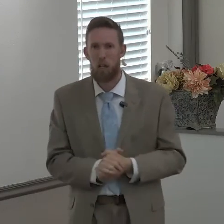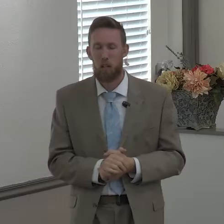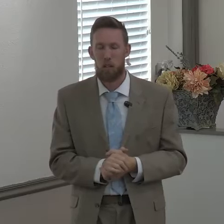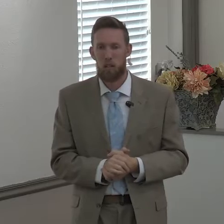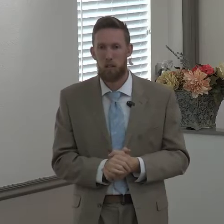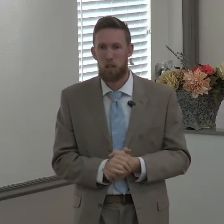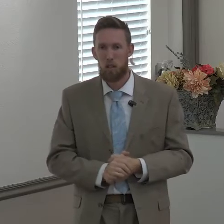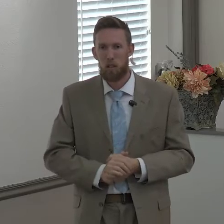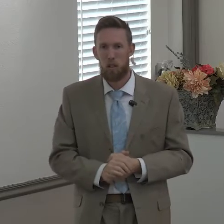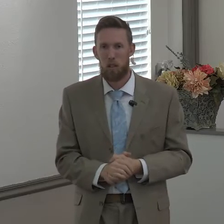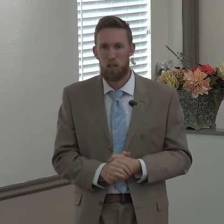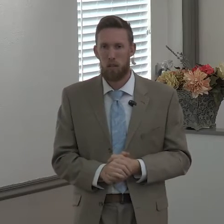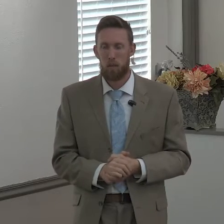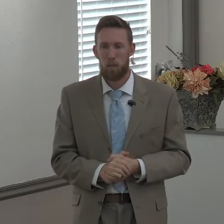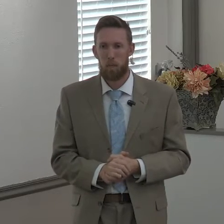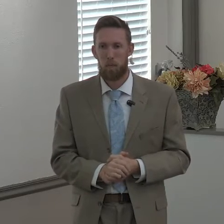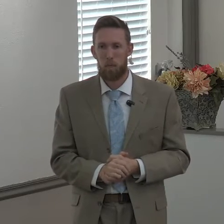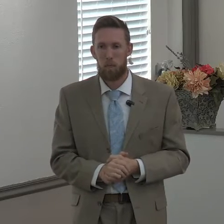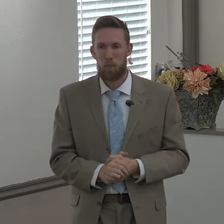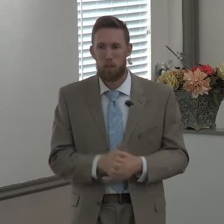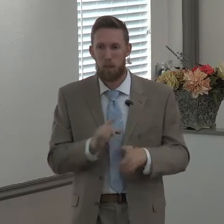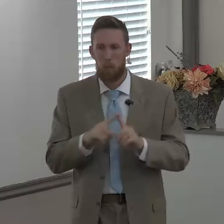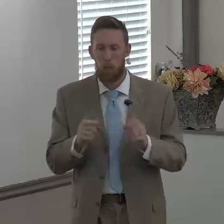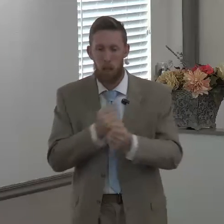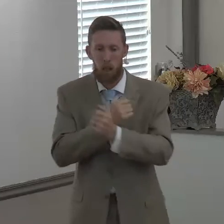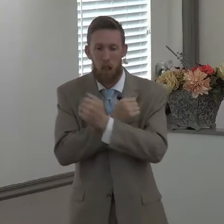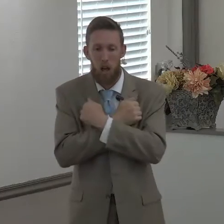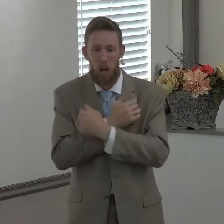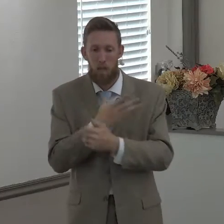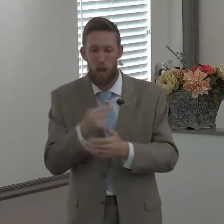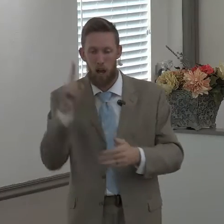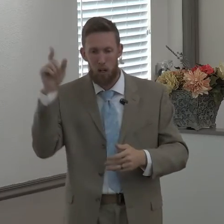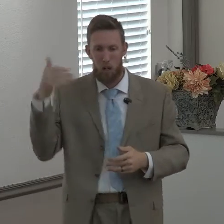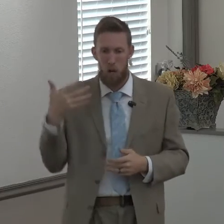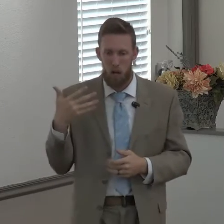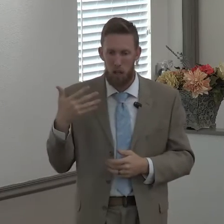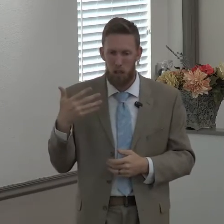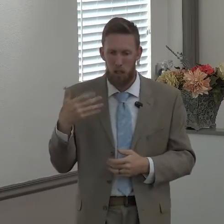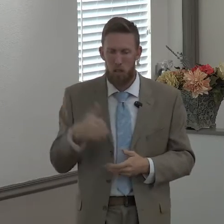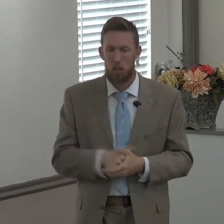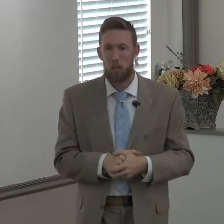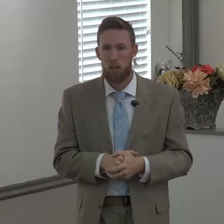desired everything that would puff them up and make everybody notice them.